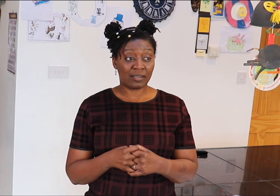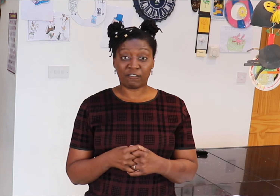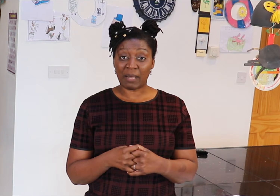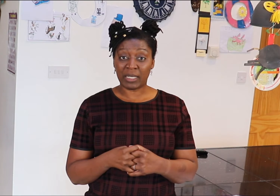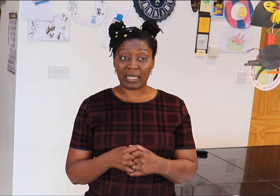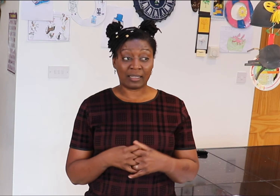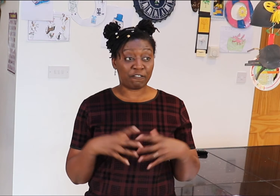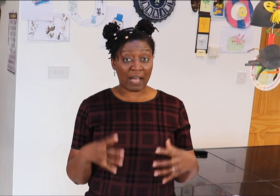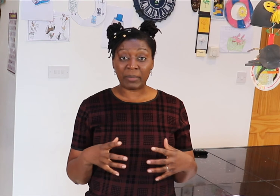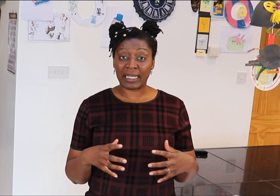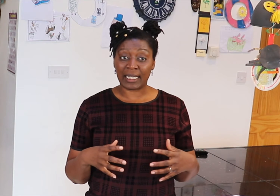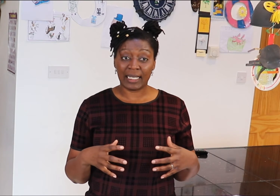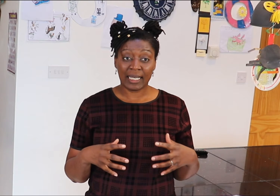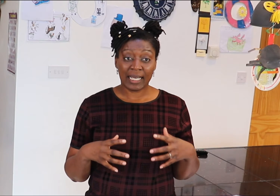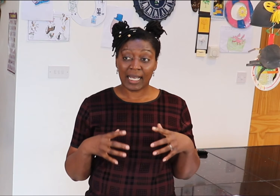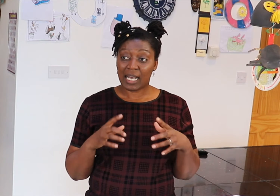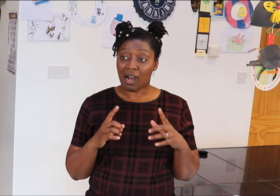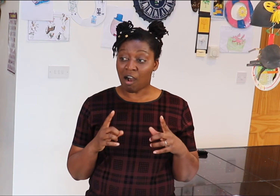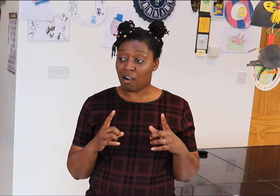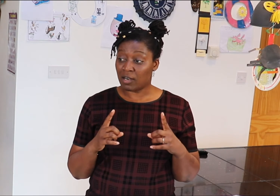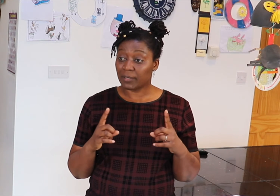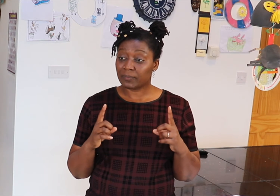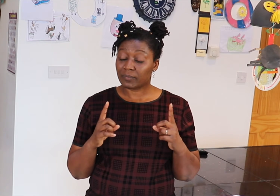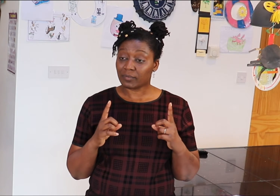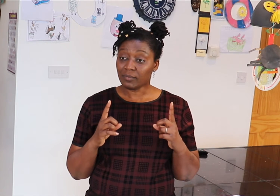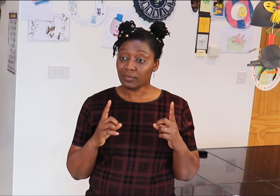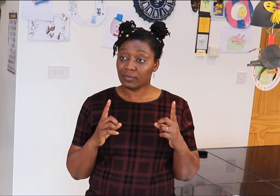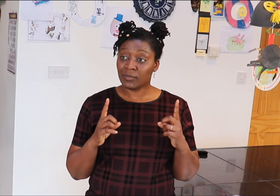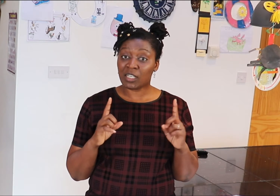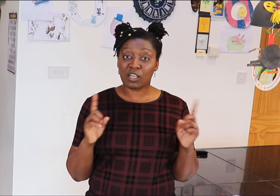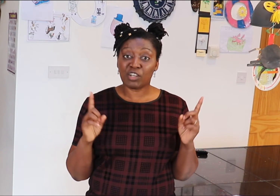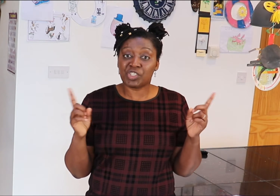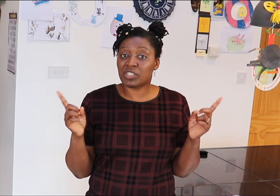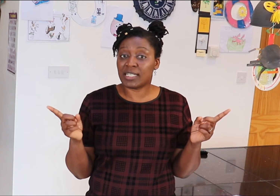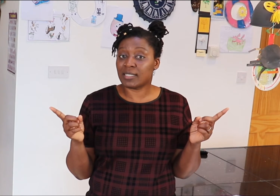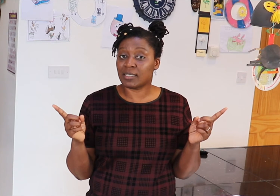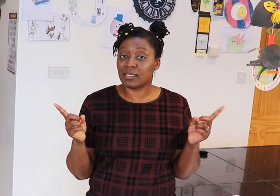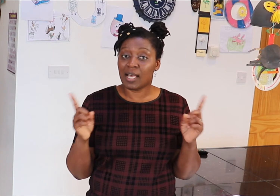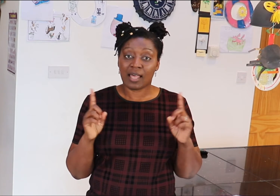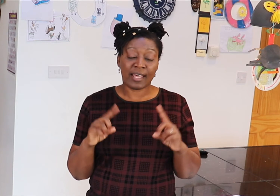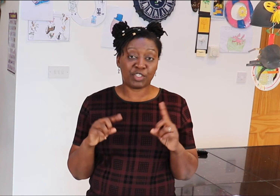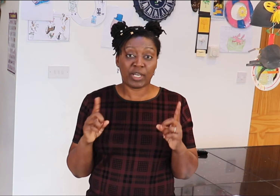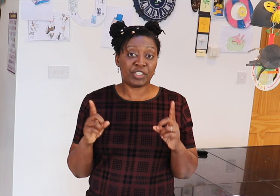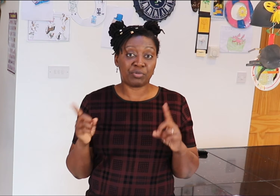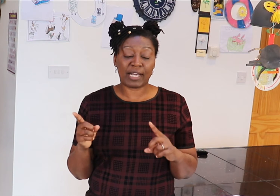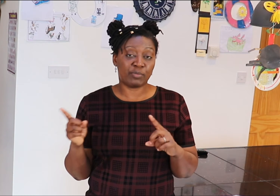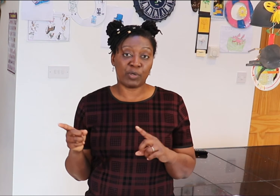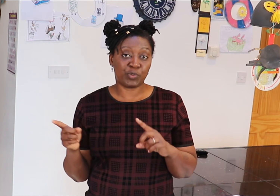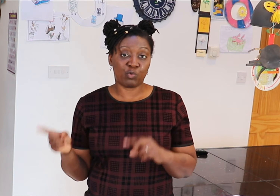the family. The family are the consciousnesses that you interact most